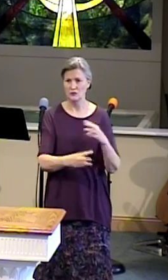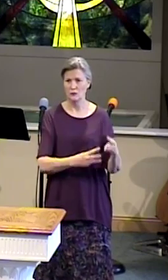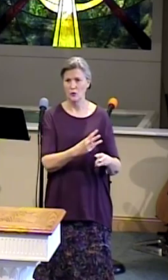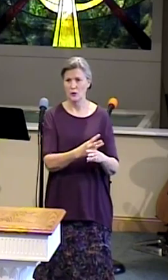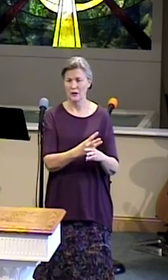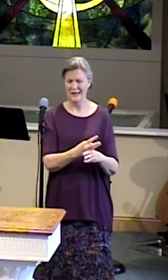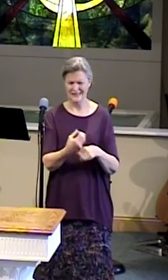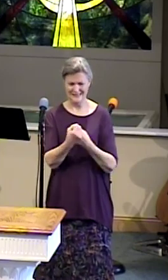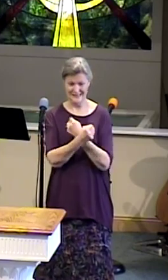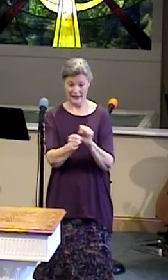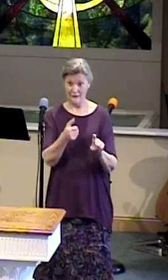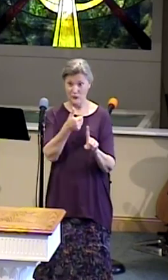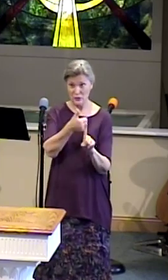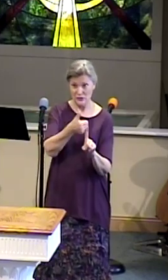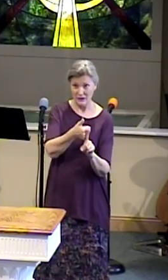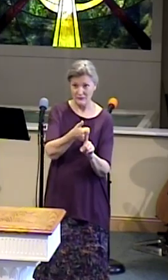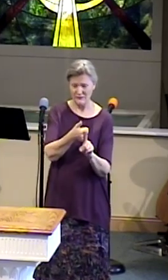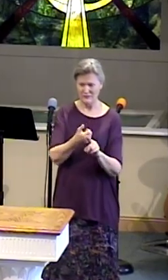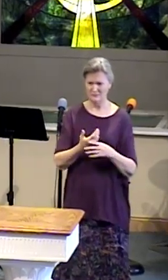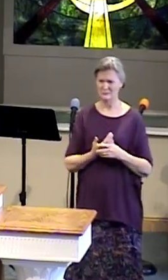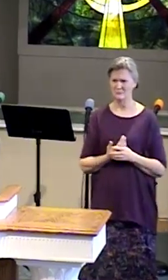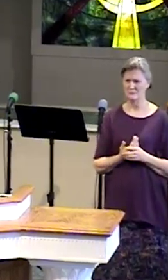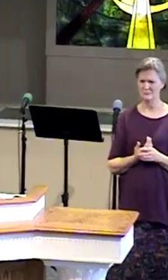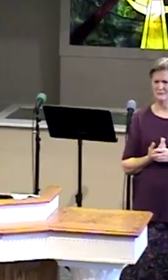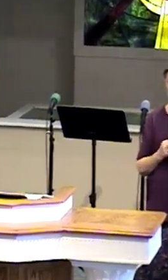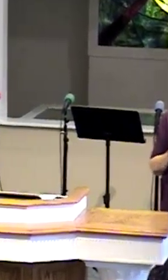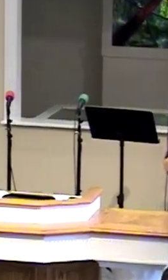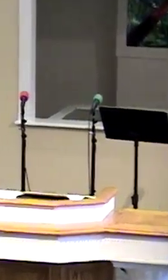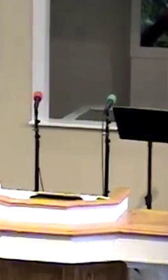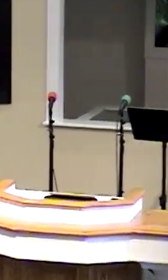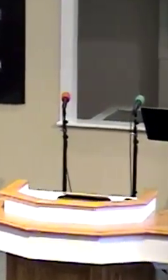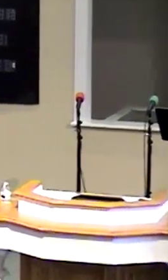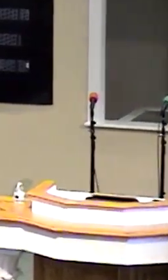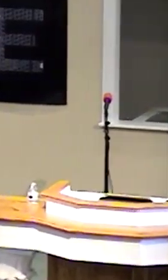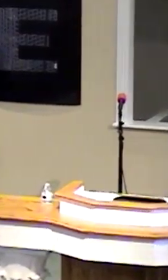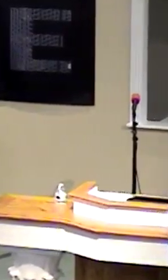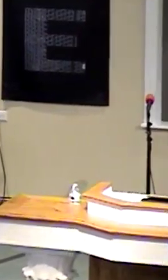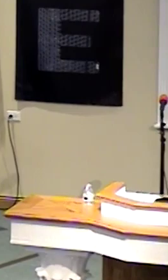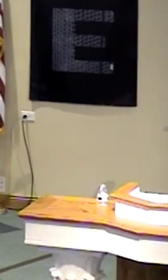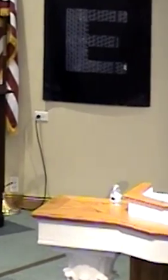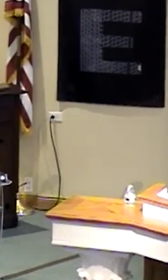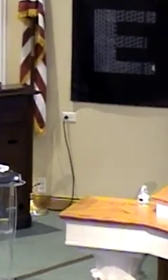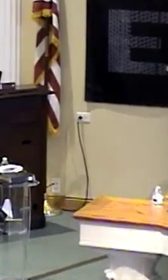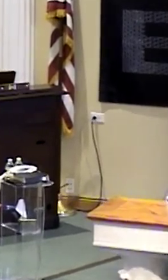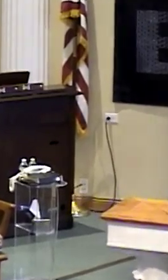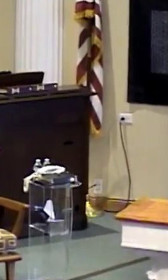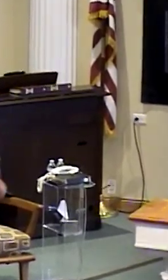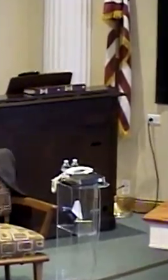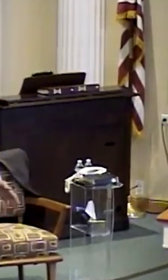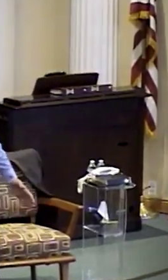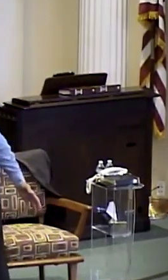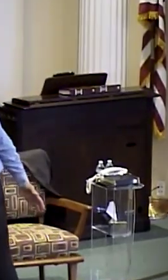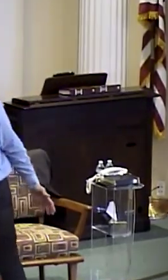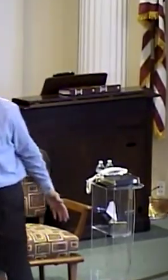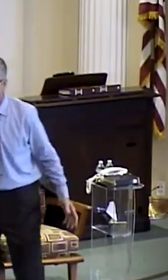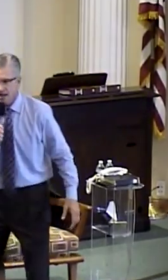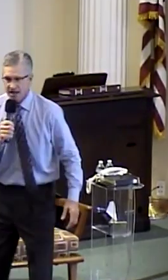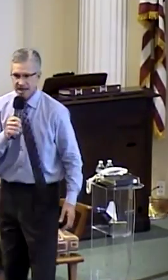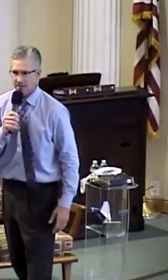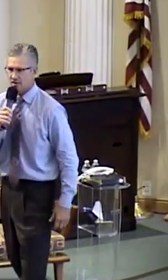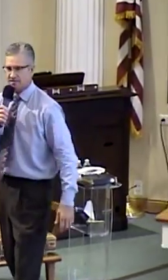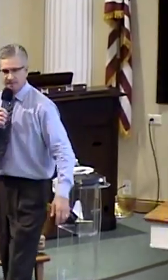yourself. What? Possibly could that mean, when we know there is no way that we could save